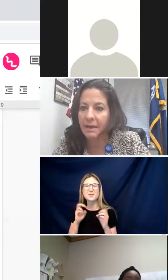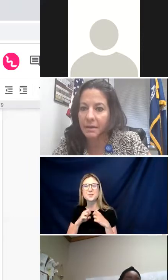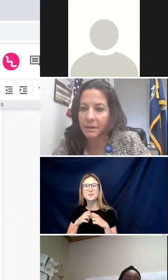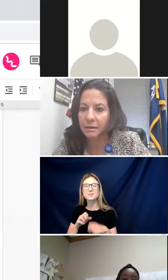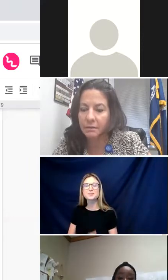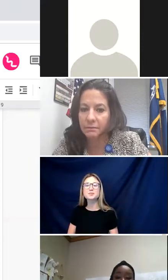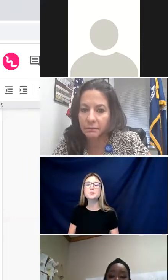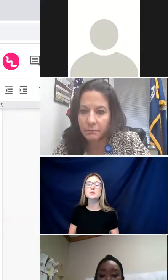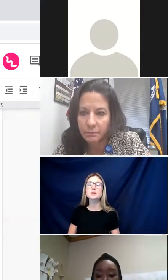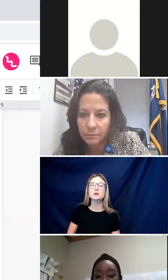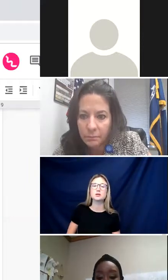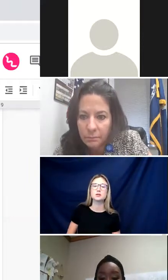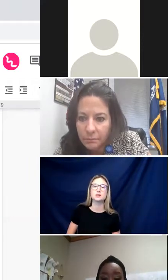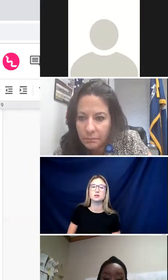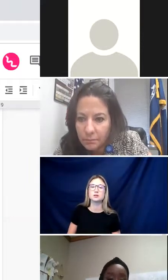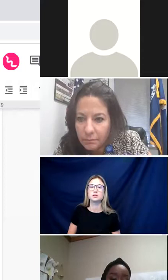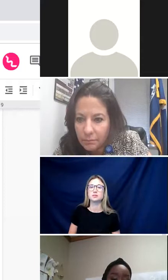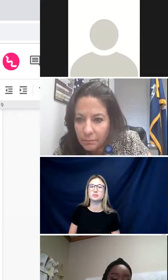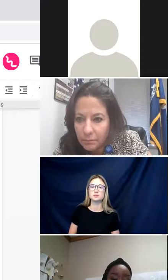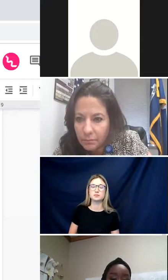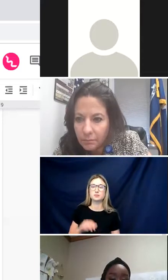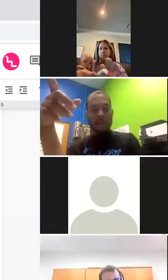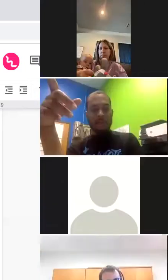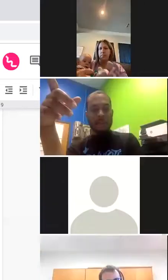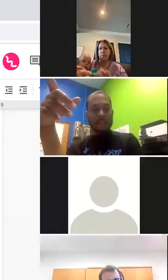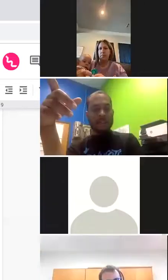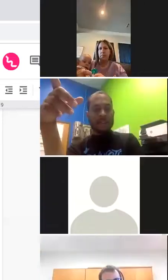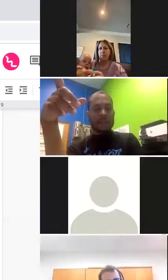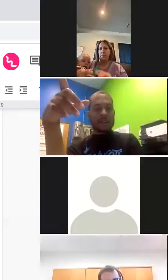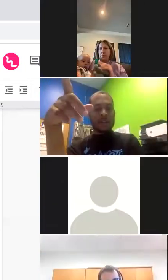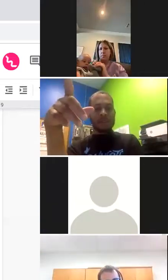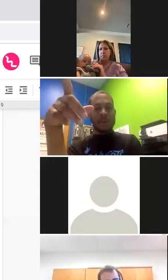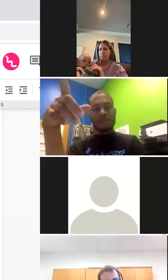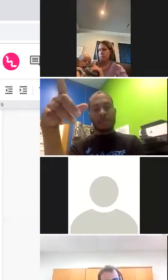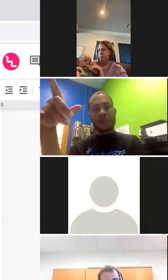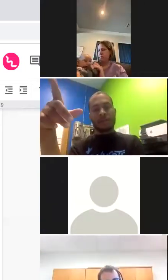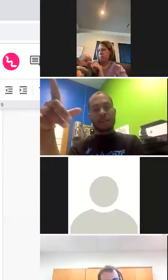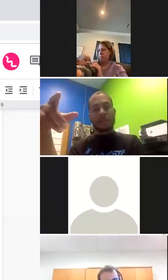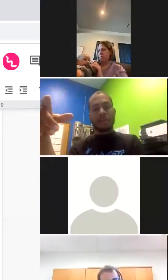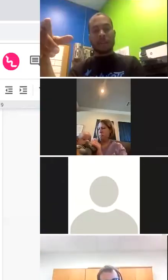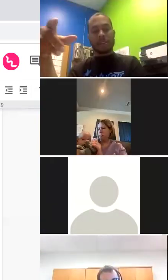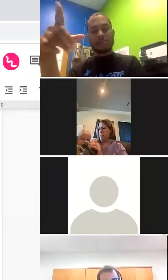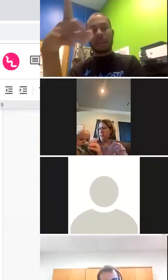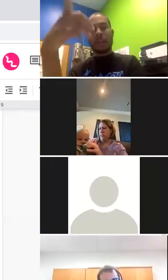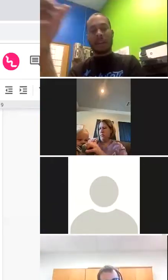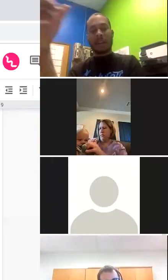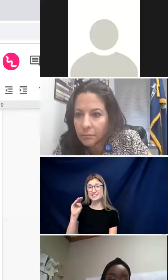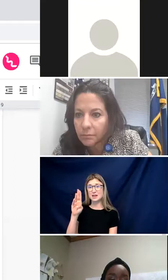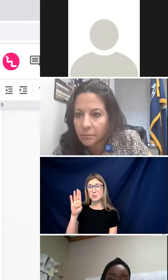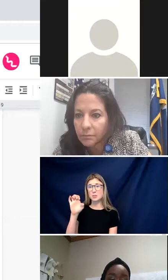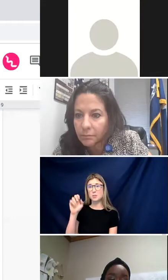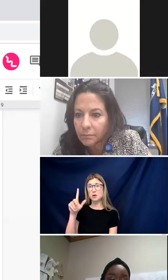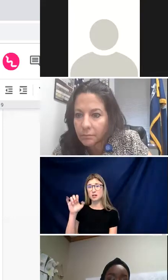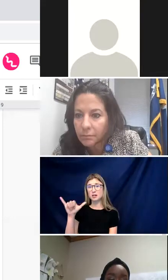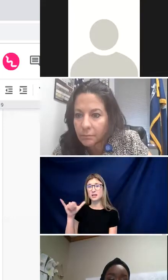Bambi, I'm gonna try and get Sam Buckley from the Regional Planning Committee to come talk about the New Links plan that they